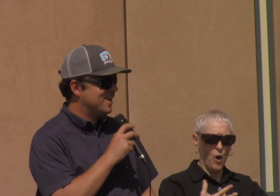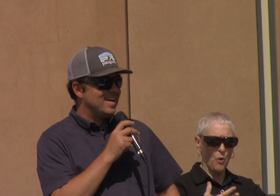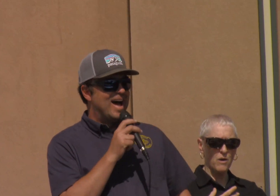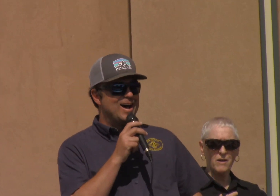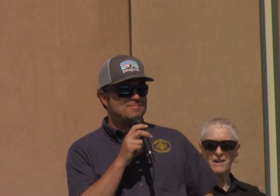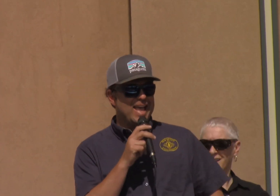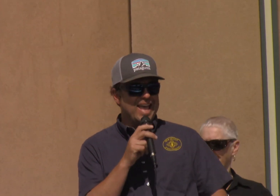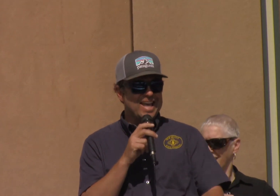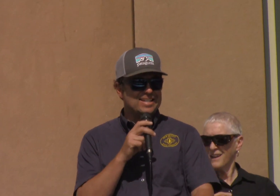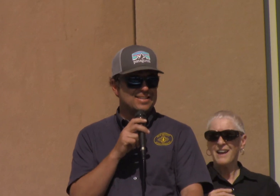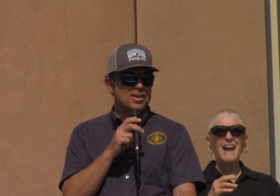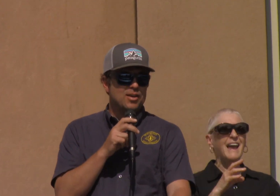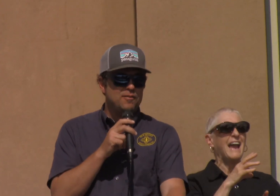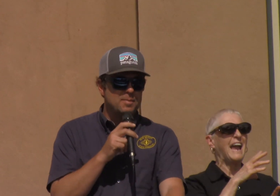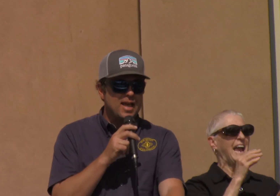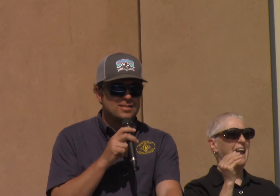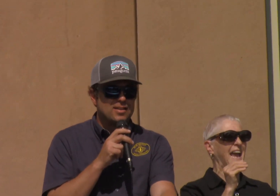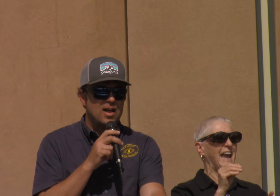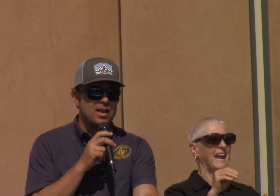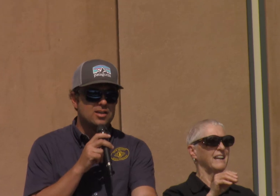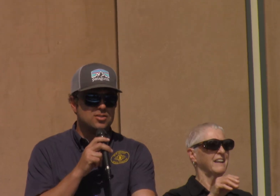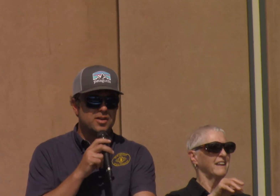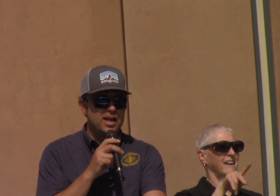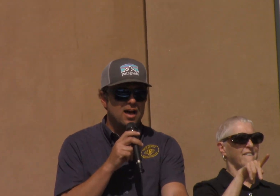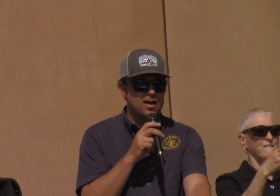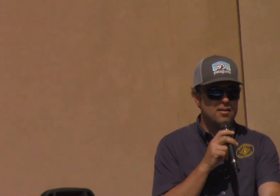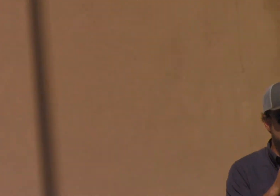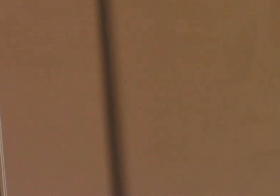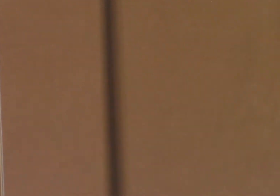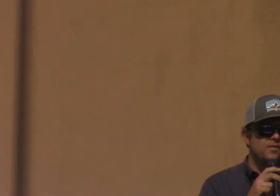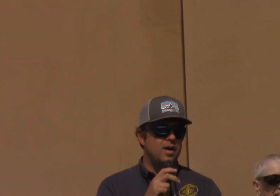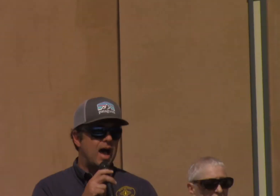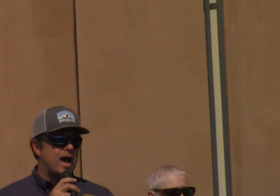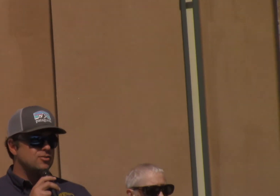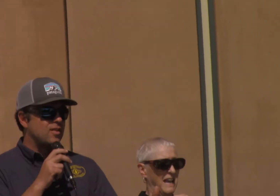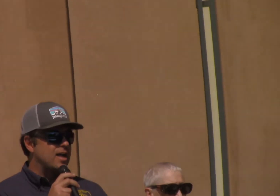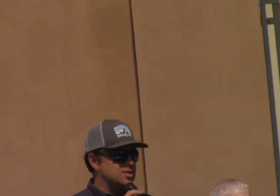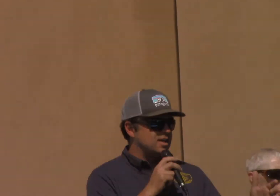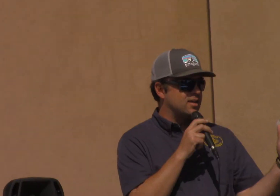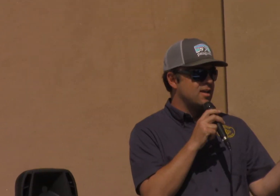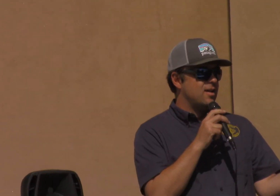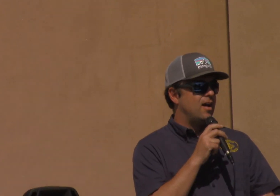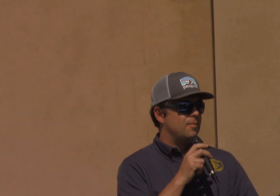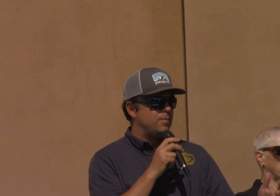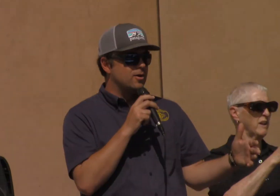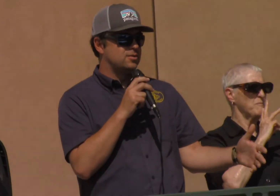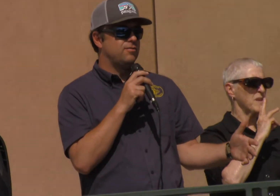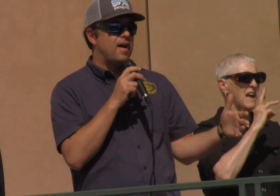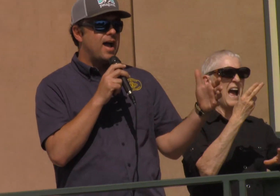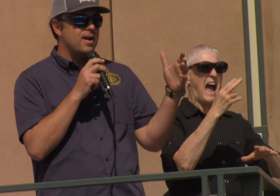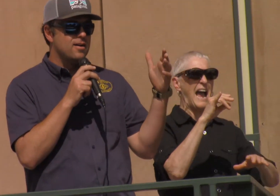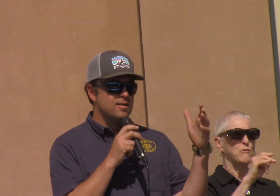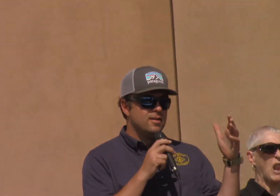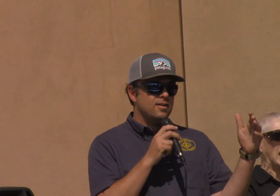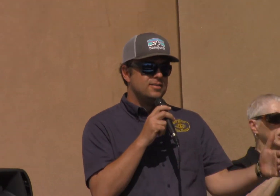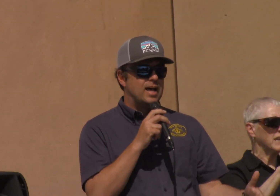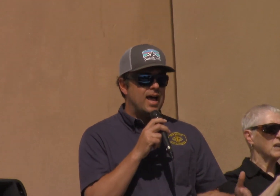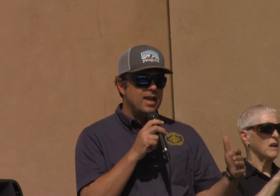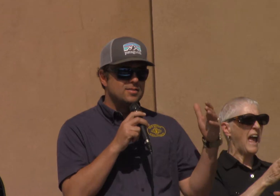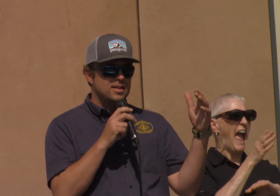vamp. And Phoebe has a long history of hydrologic,